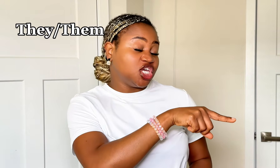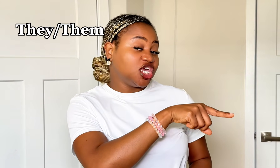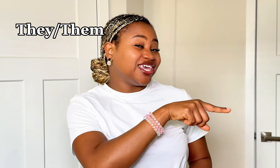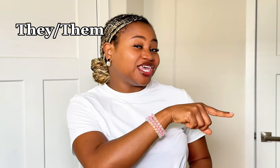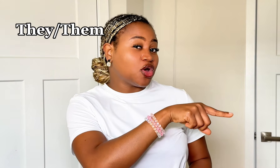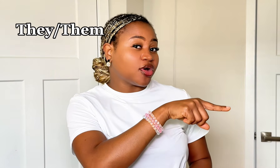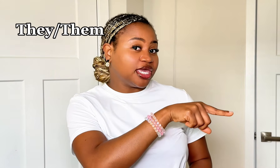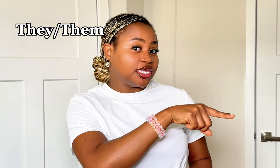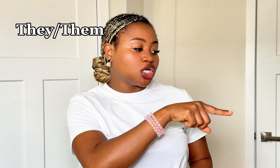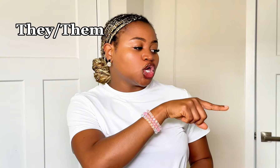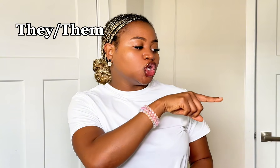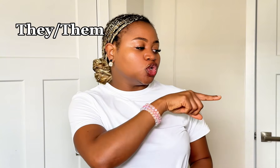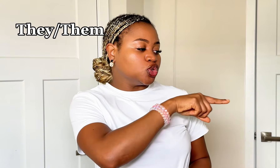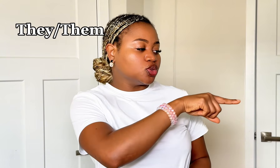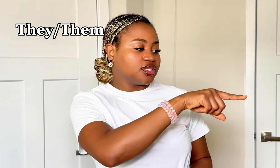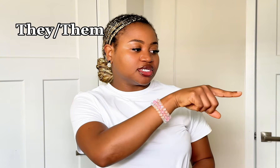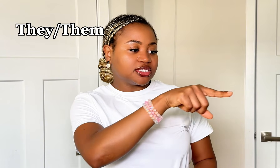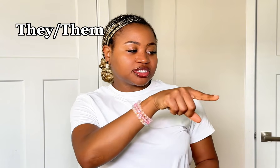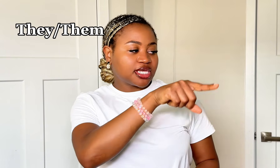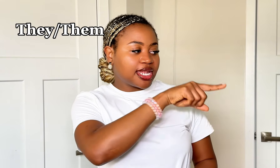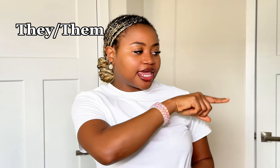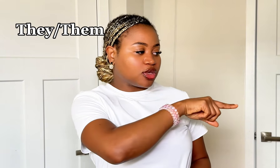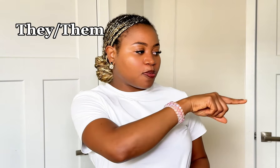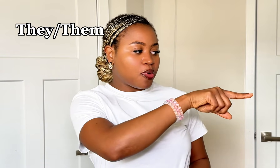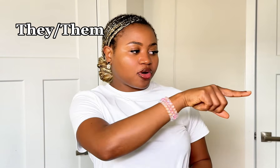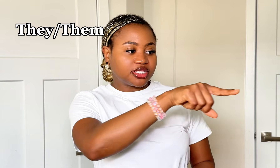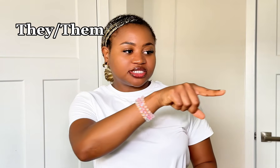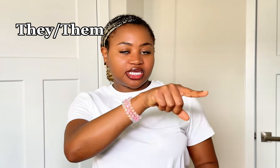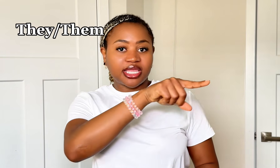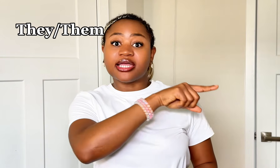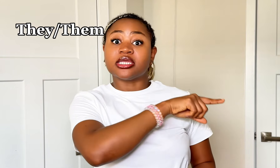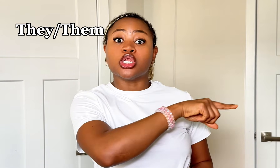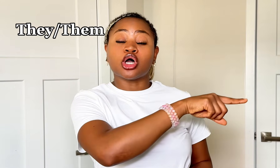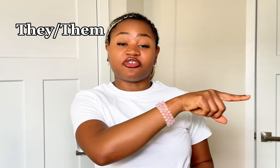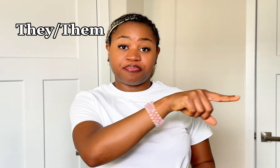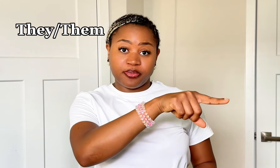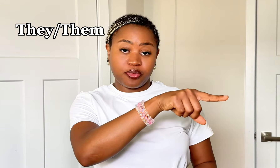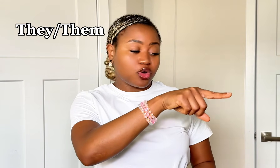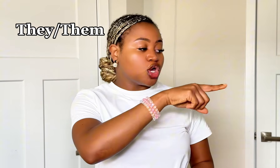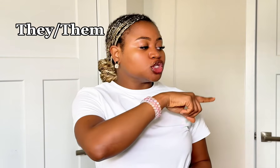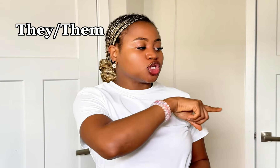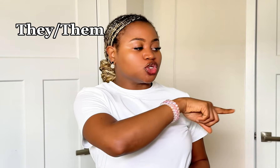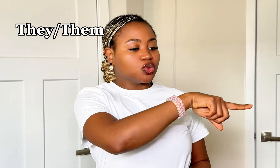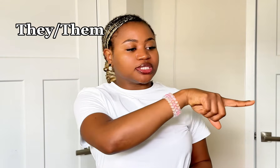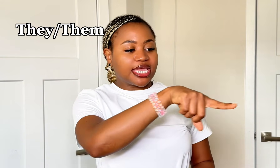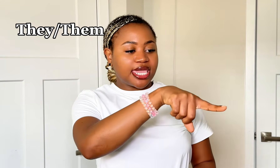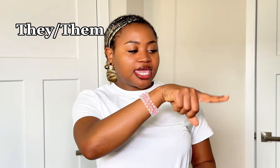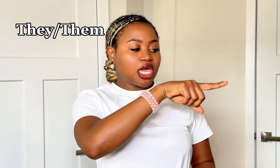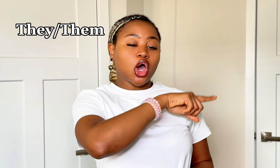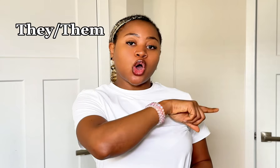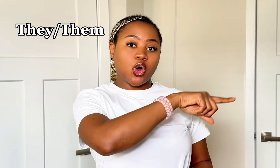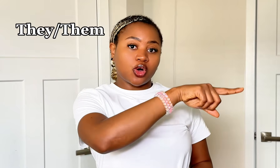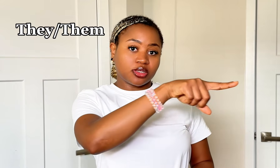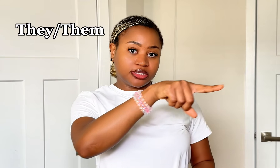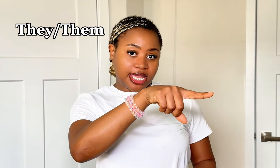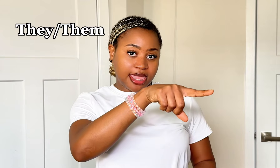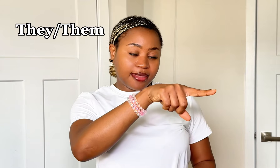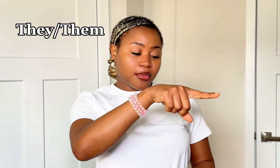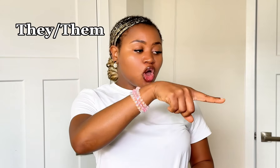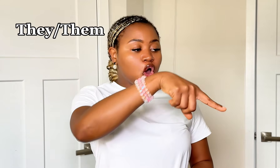she, he, or it, you do this like you're pointing at a lot of people. So you do they or them, or